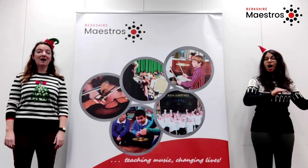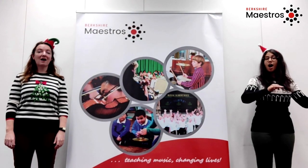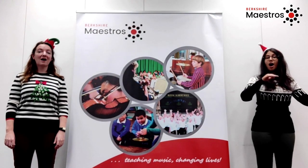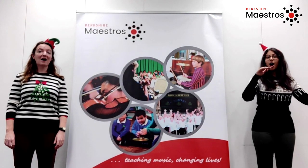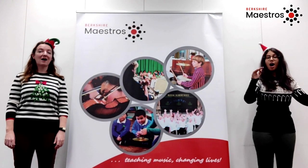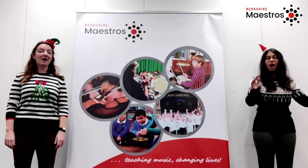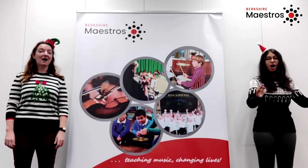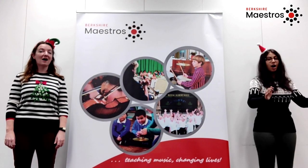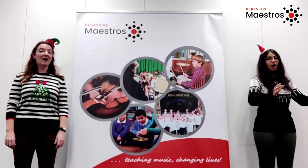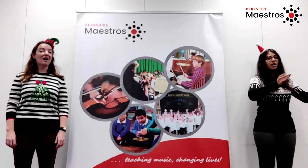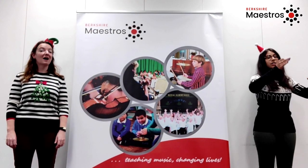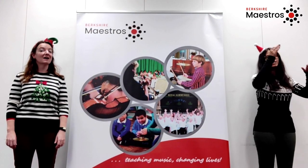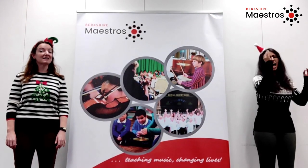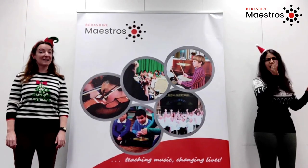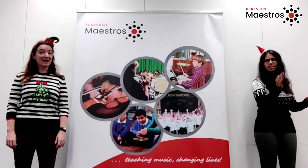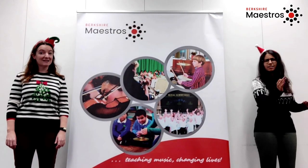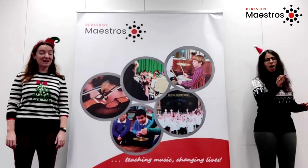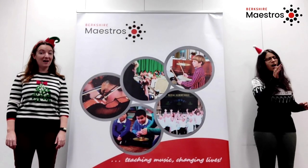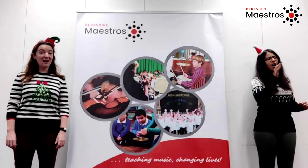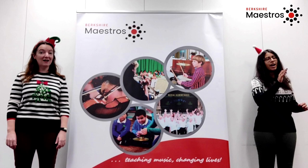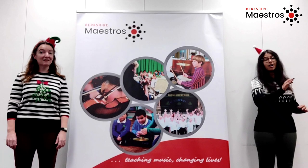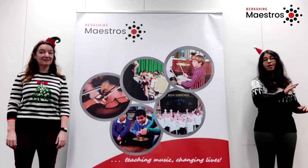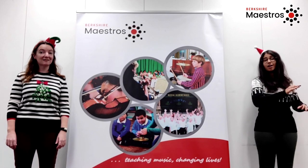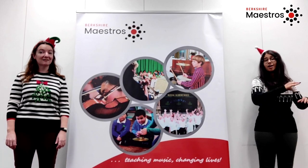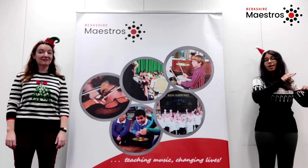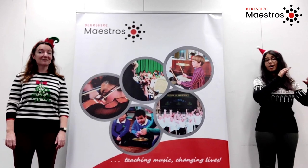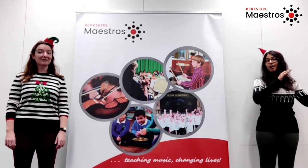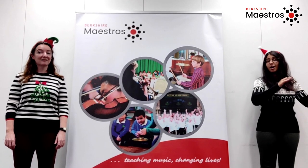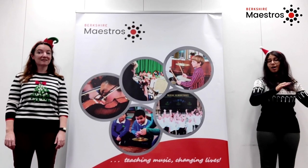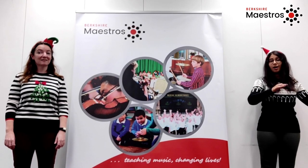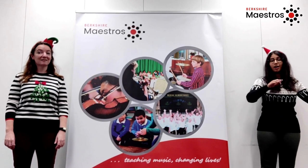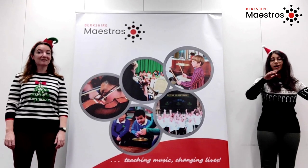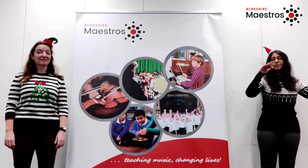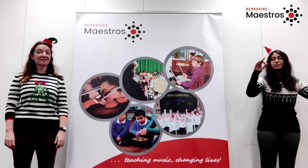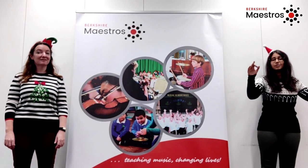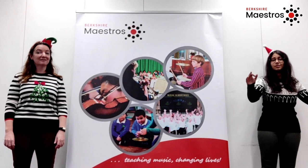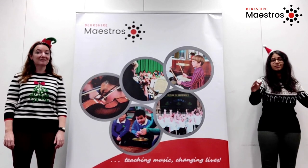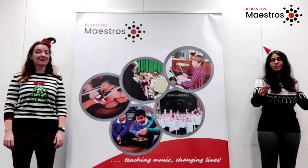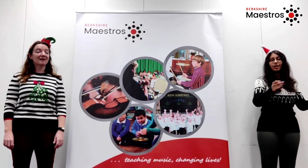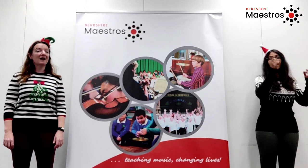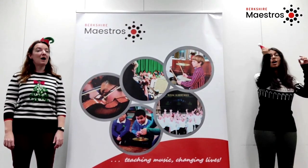Stood hard as iron.